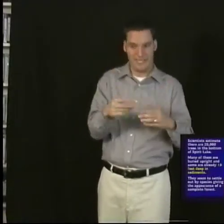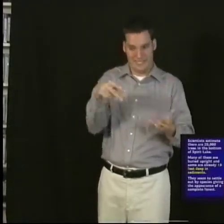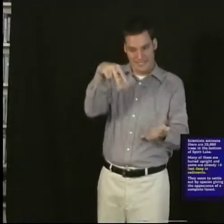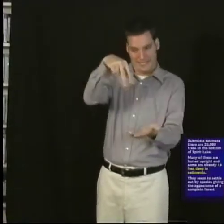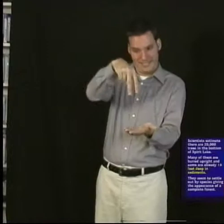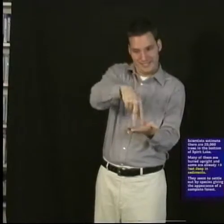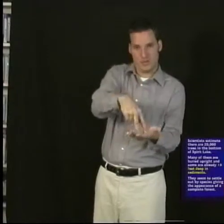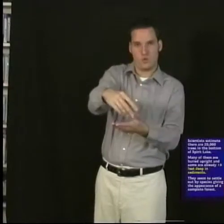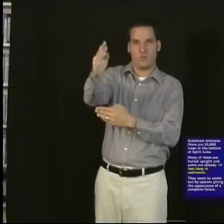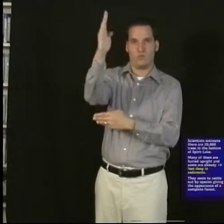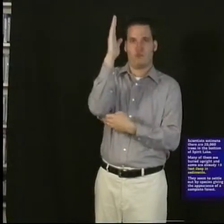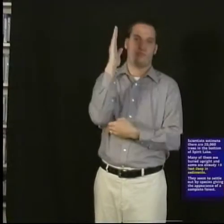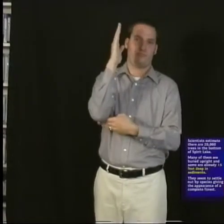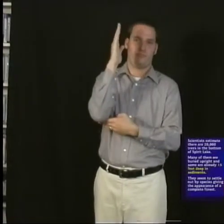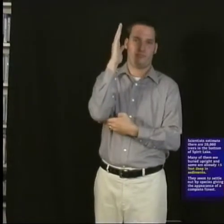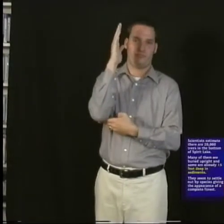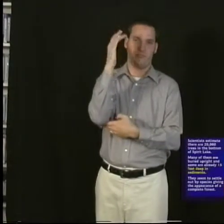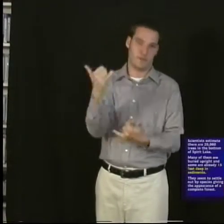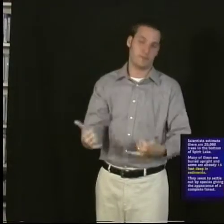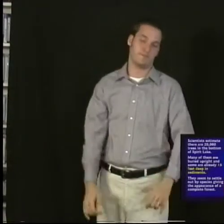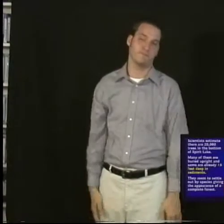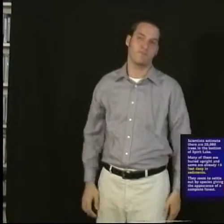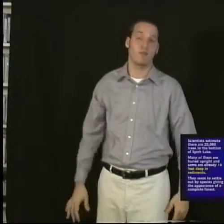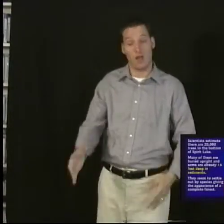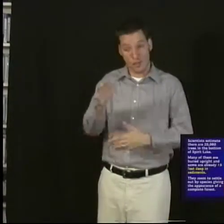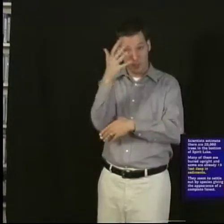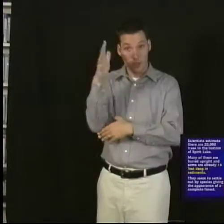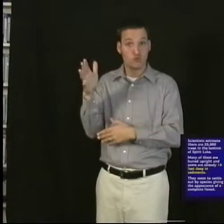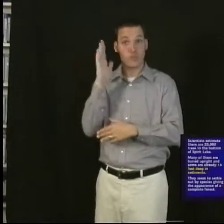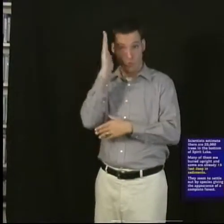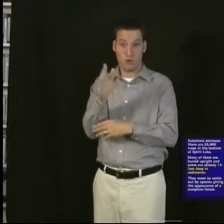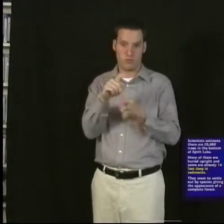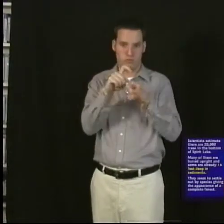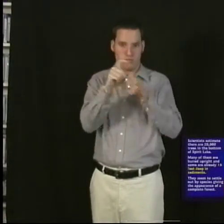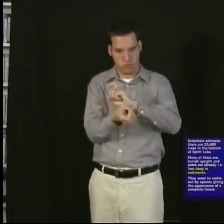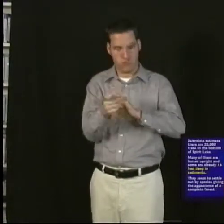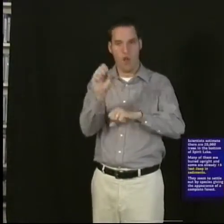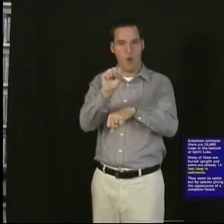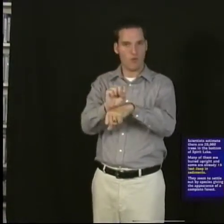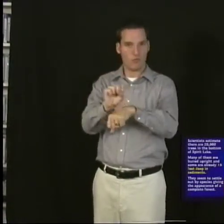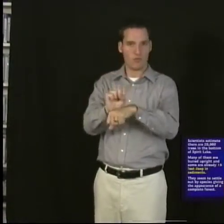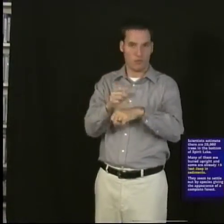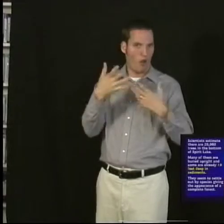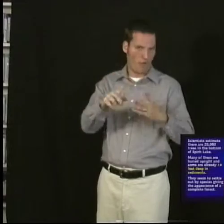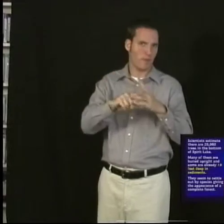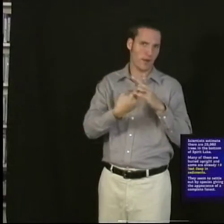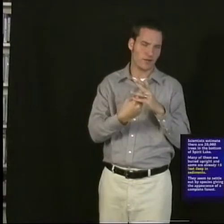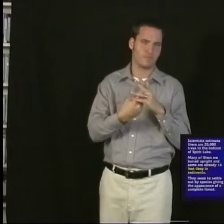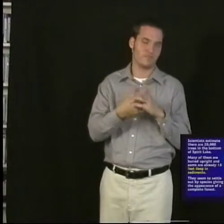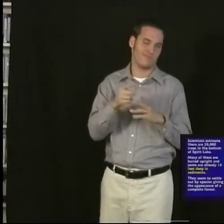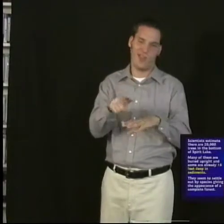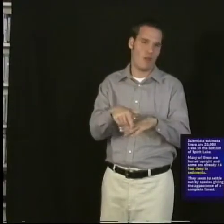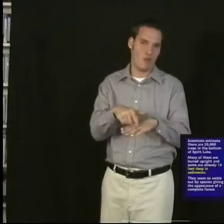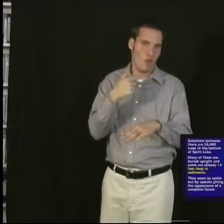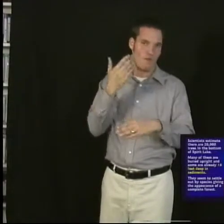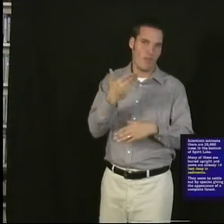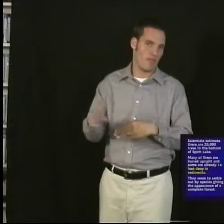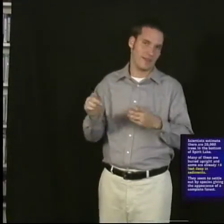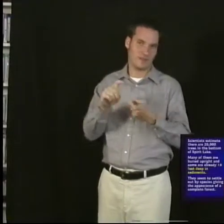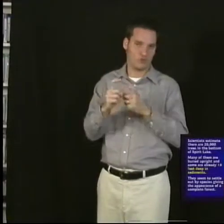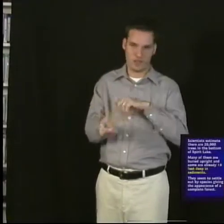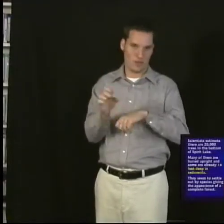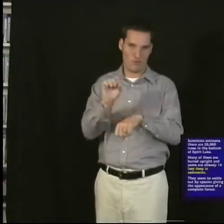standing up in the vertical position. And those trees are going to petrify. They're already beginning to petrify. It does not take long for things to